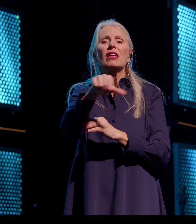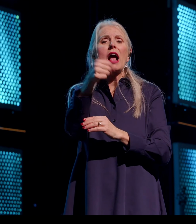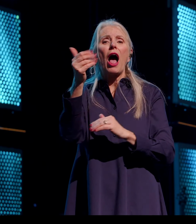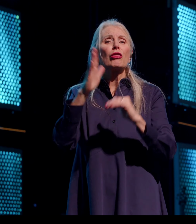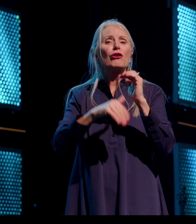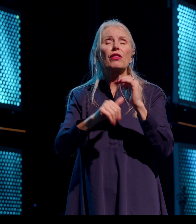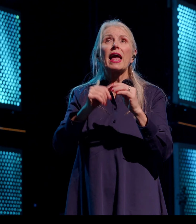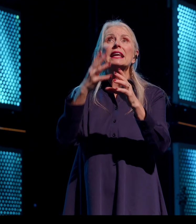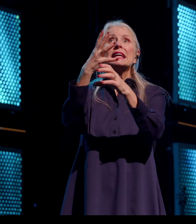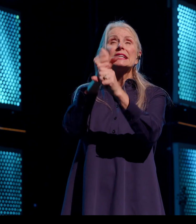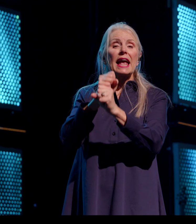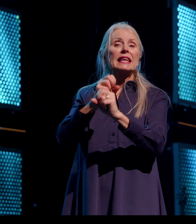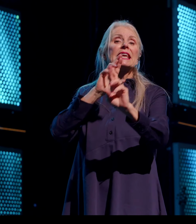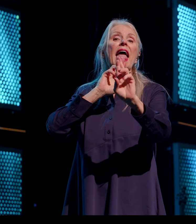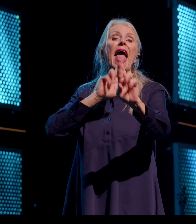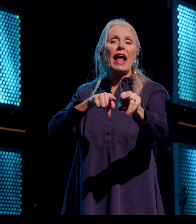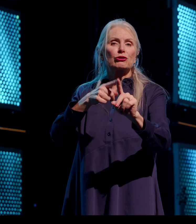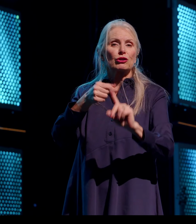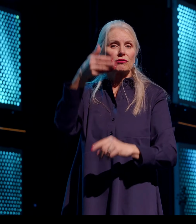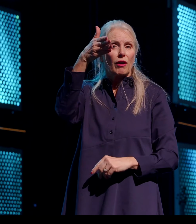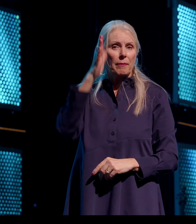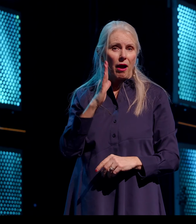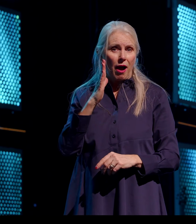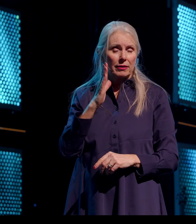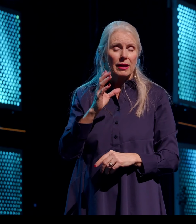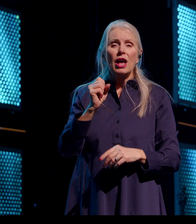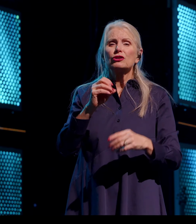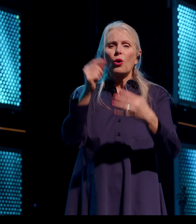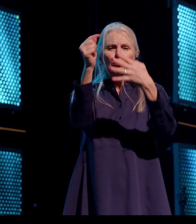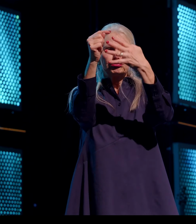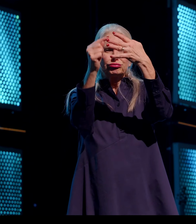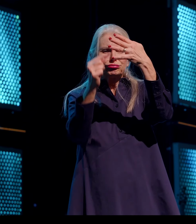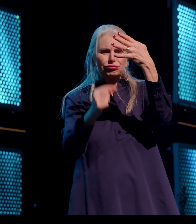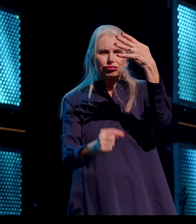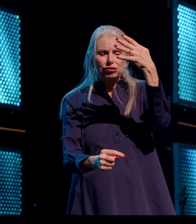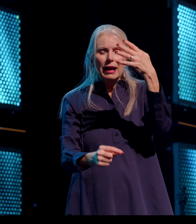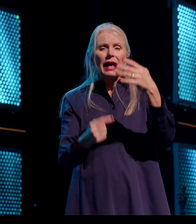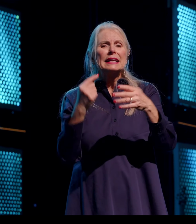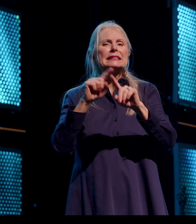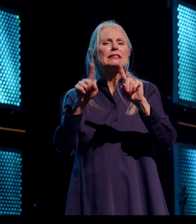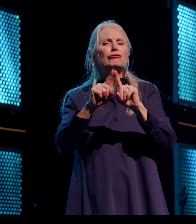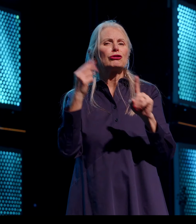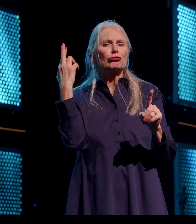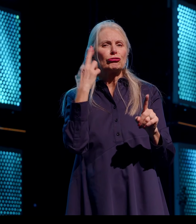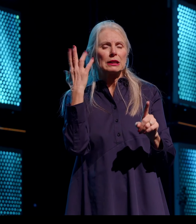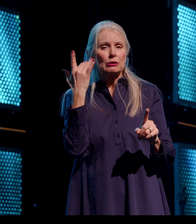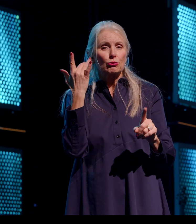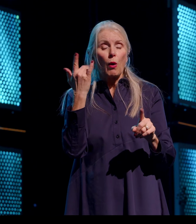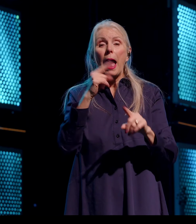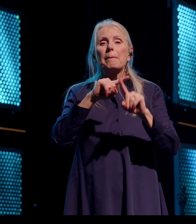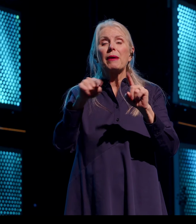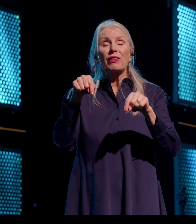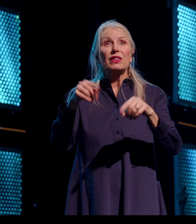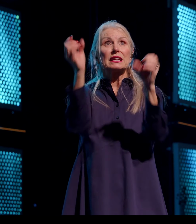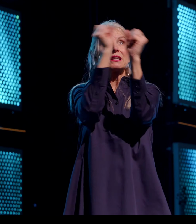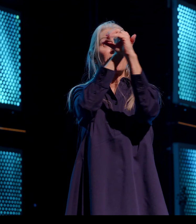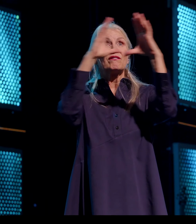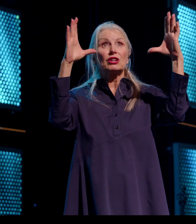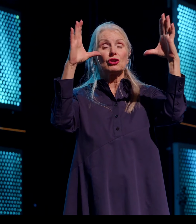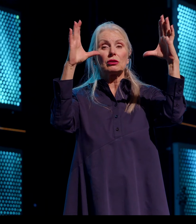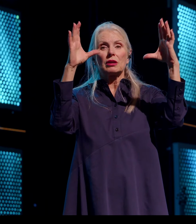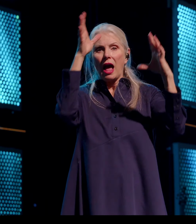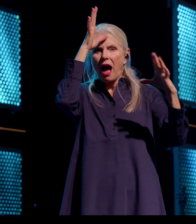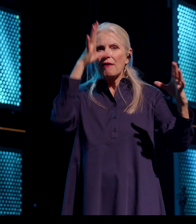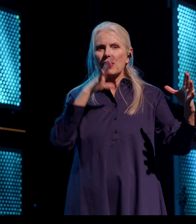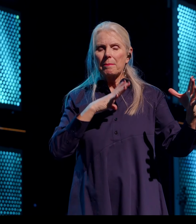Clarity's come from mentors, people speaking truth into my life. I could go on and on and on. But here's the thing, God brings clarity. And even in this vision of the Macedonian man, it's not like,